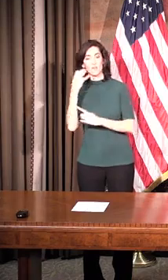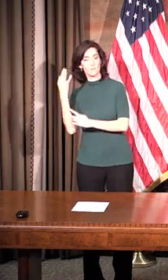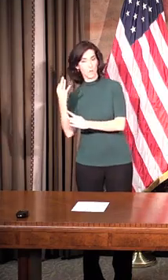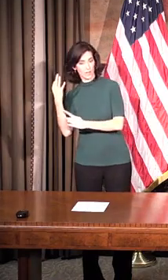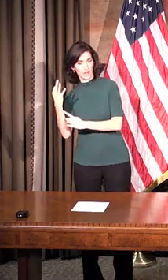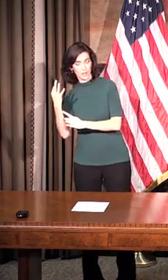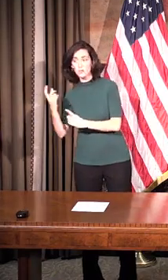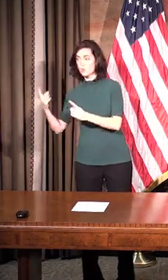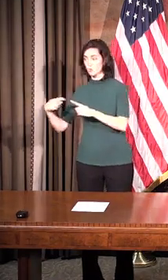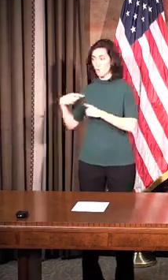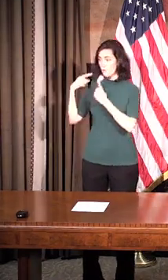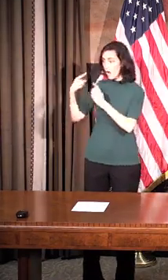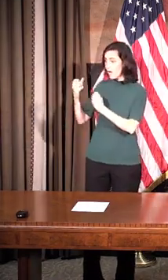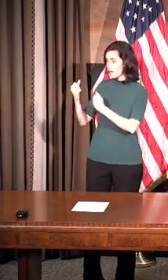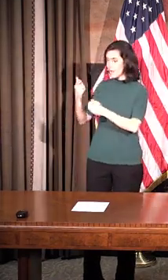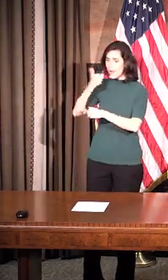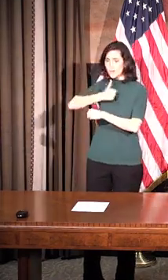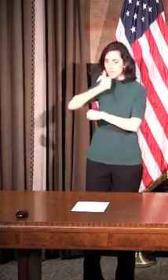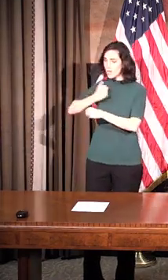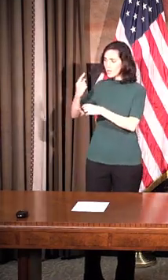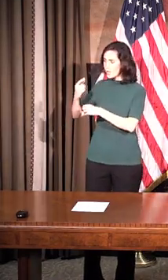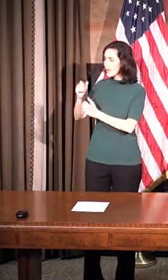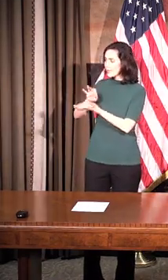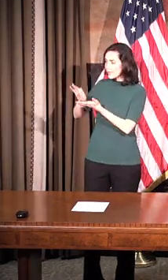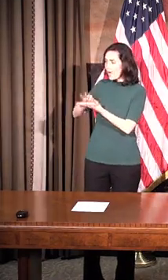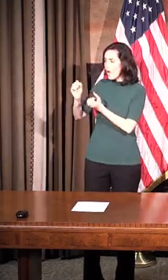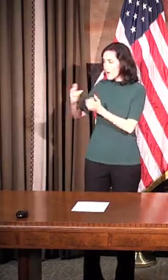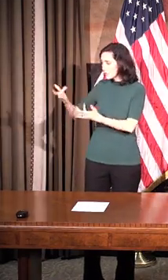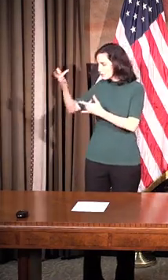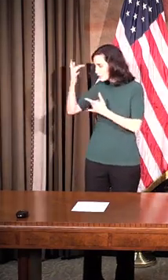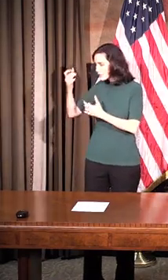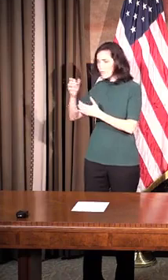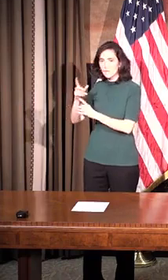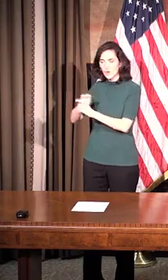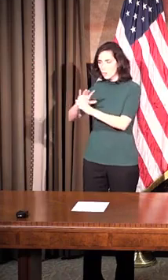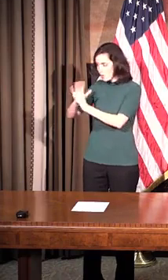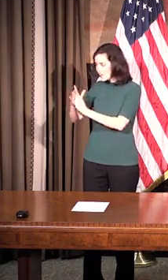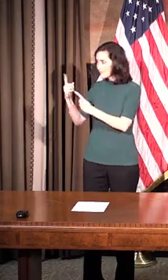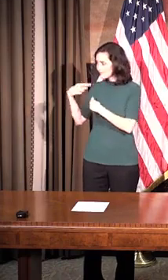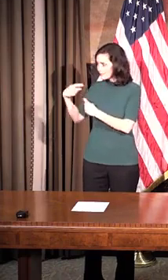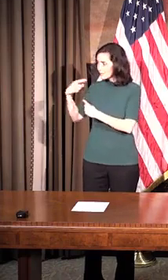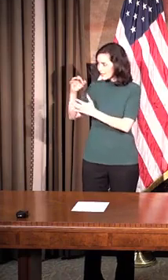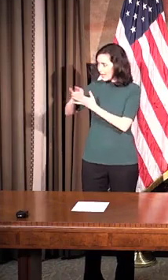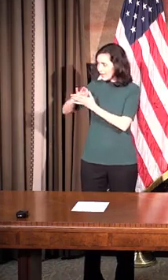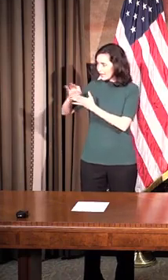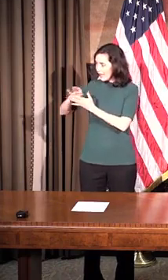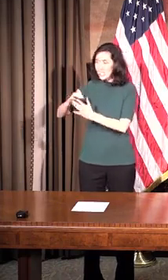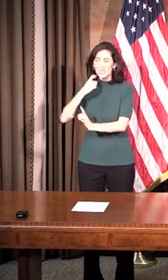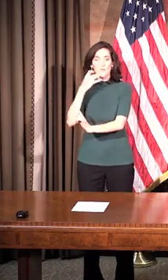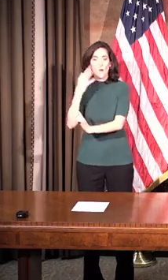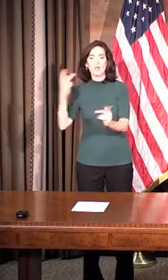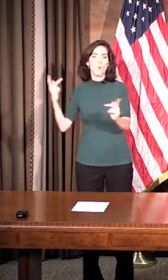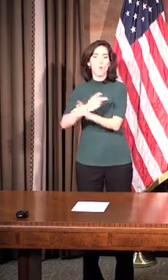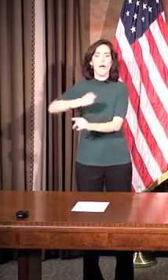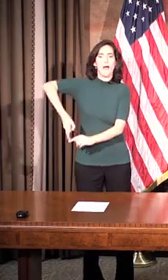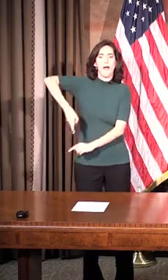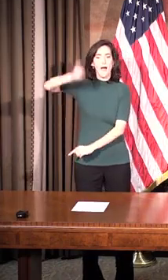any day since the federal public health emergency started. I think it was something